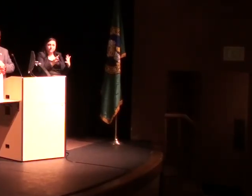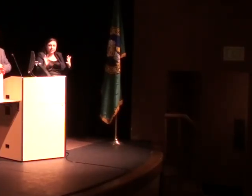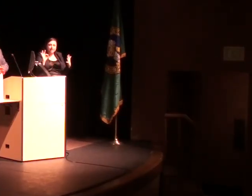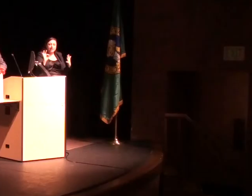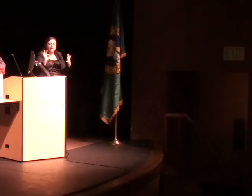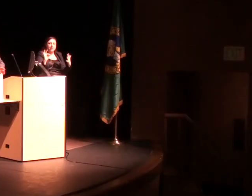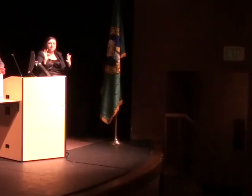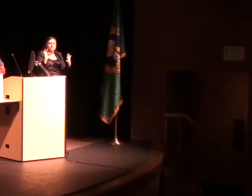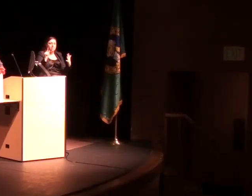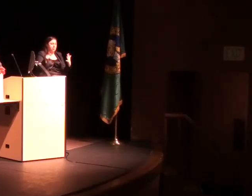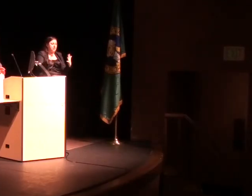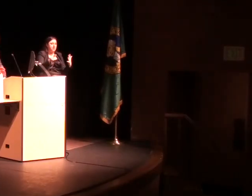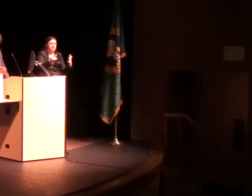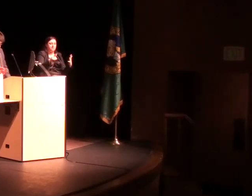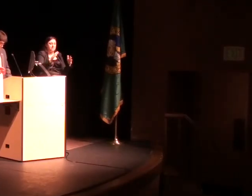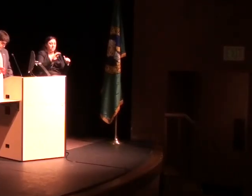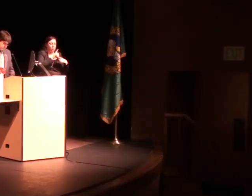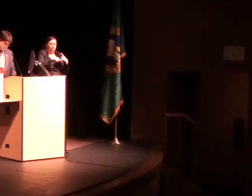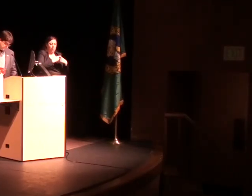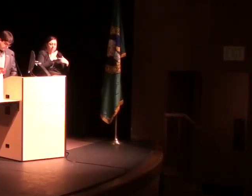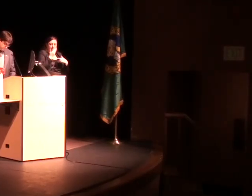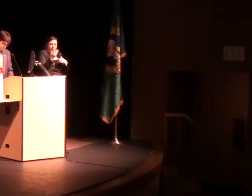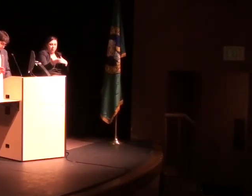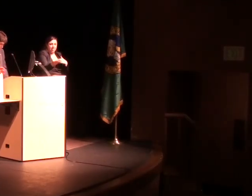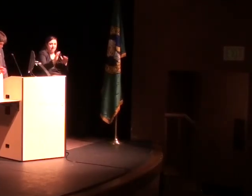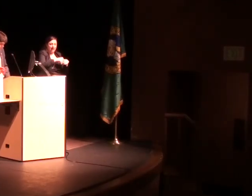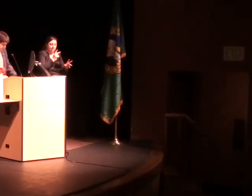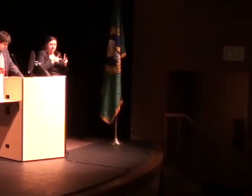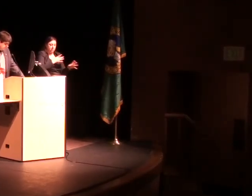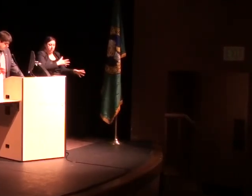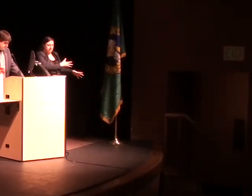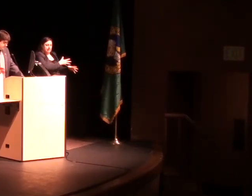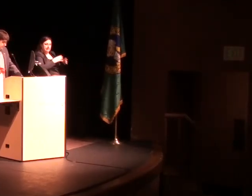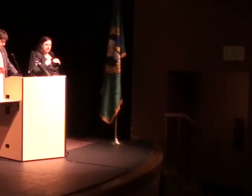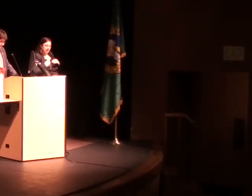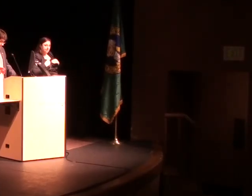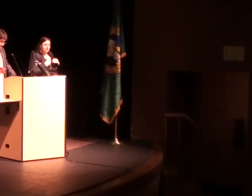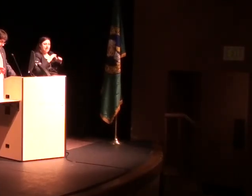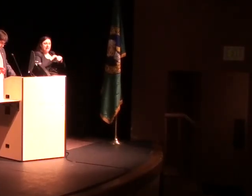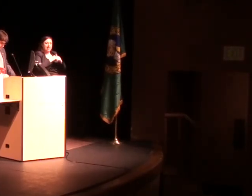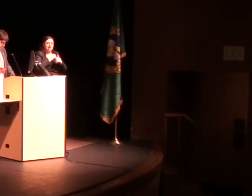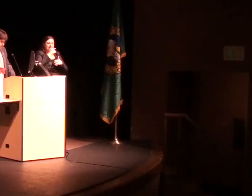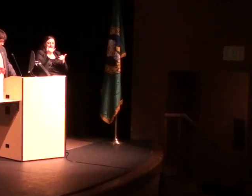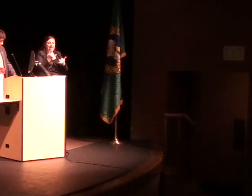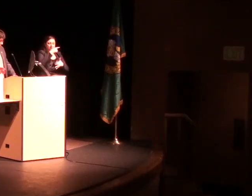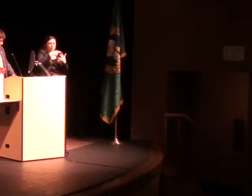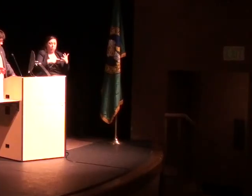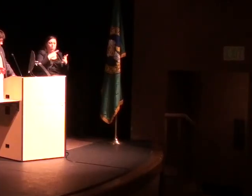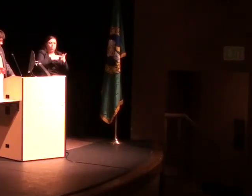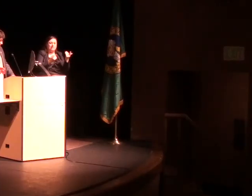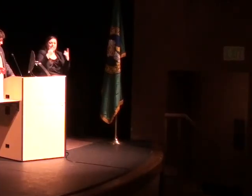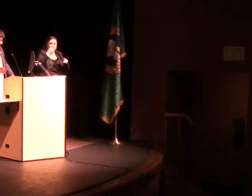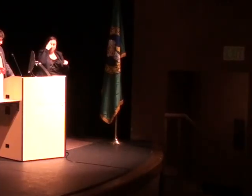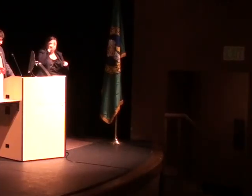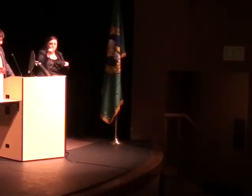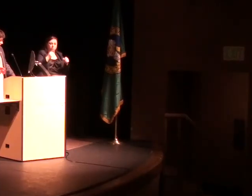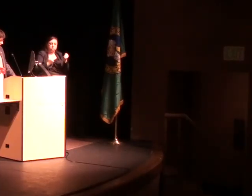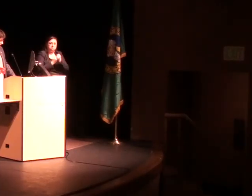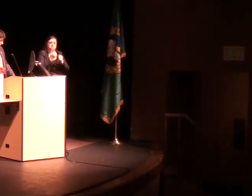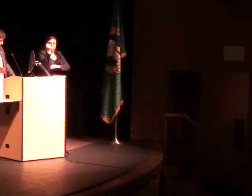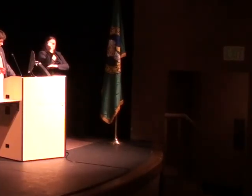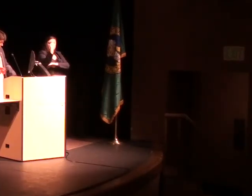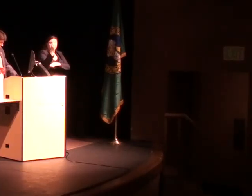they... the reception they received in Cuba, and what they're doing today to further the revolution? Well, I was trying to